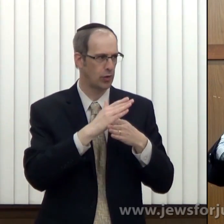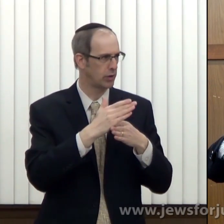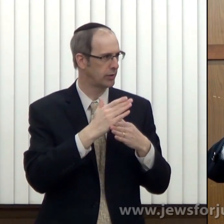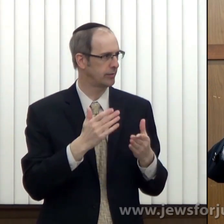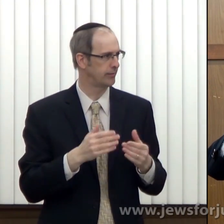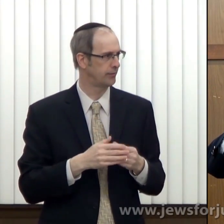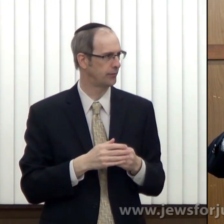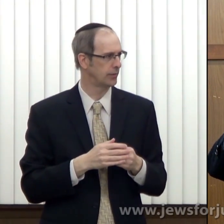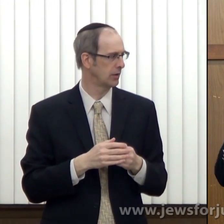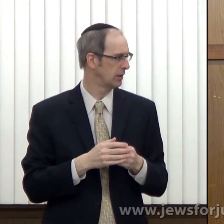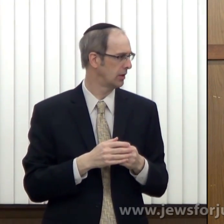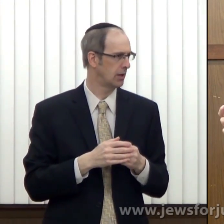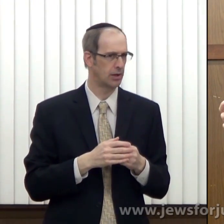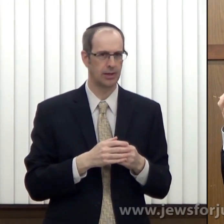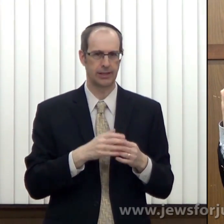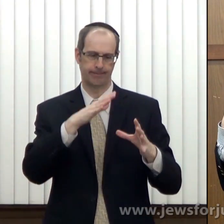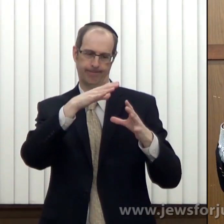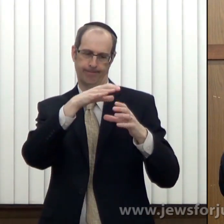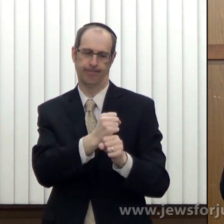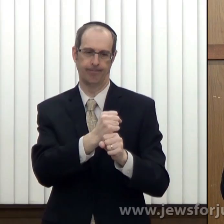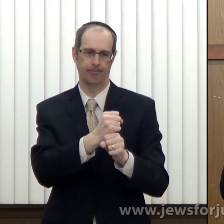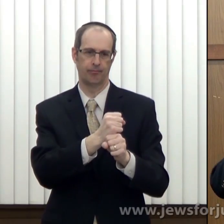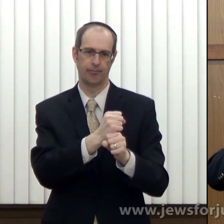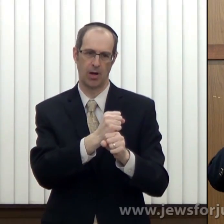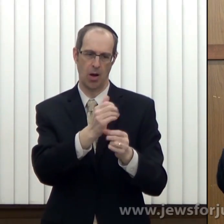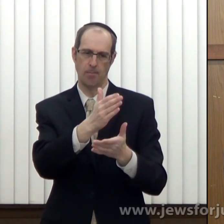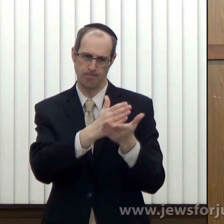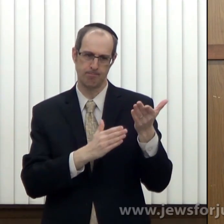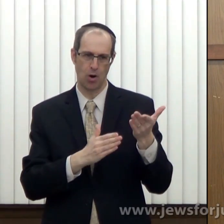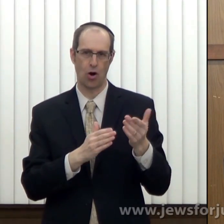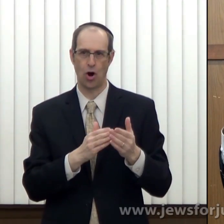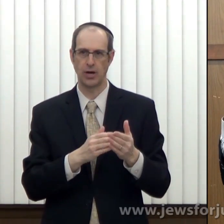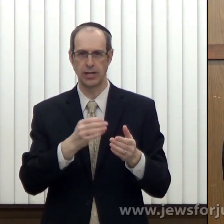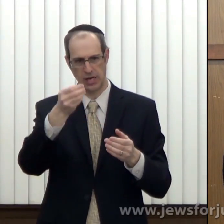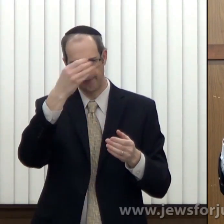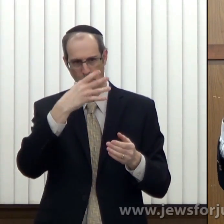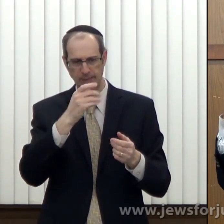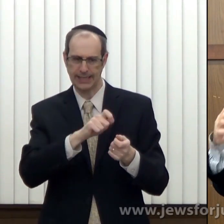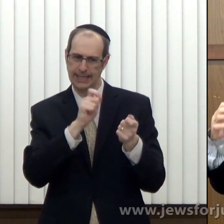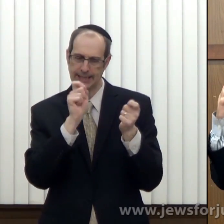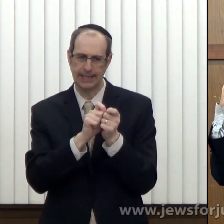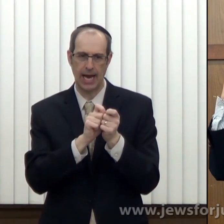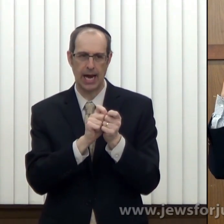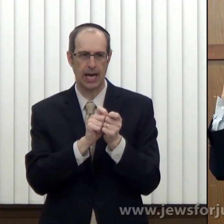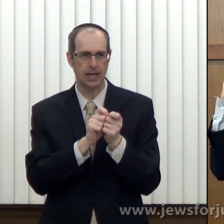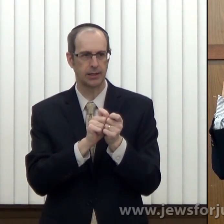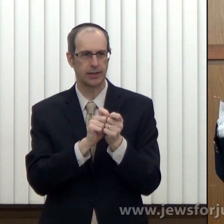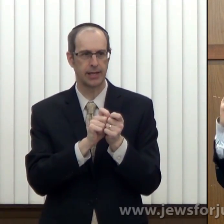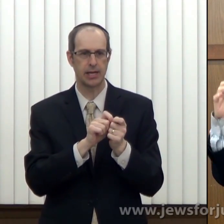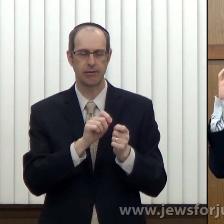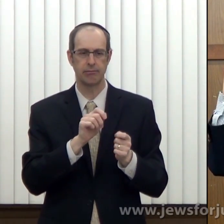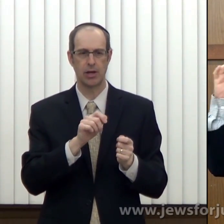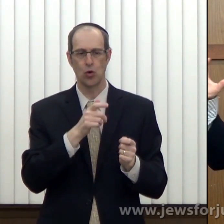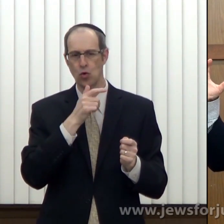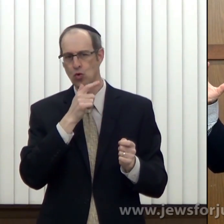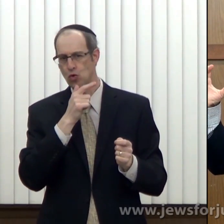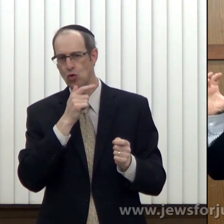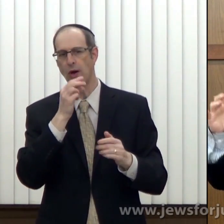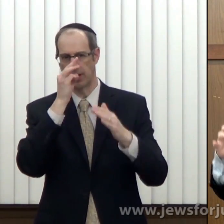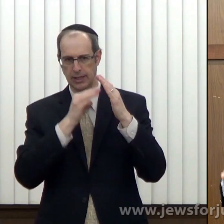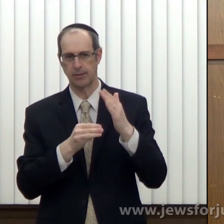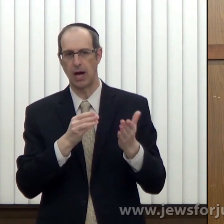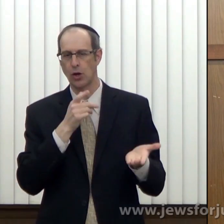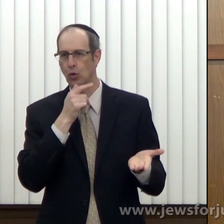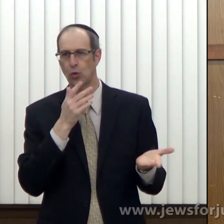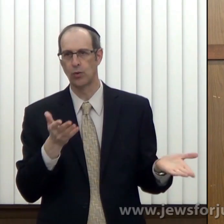probably the most compact passage that tells us exactly what this Messiah will be.